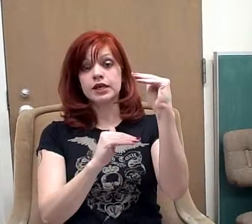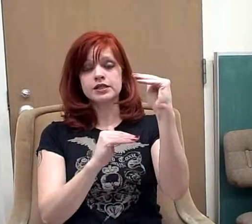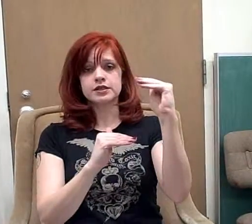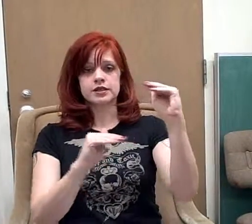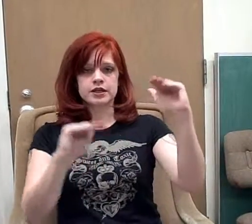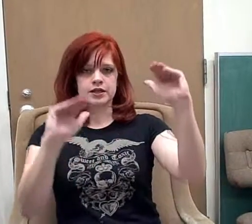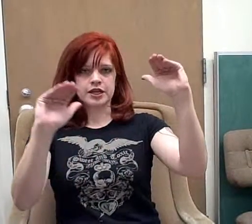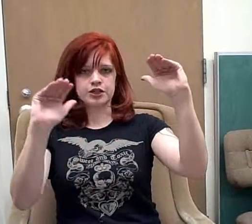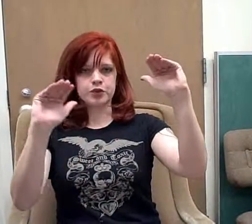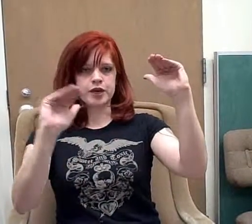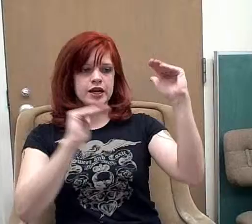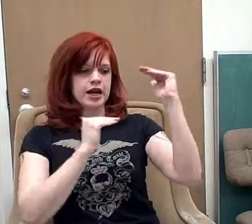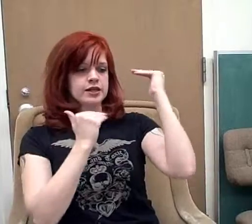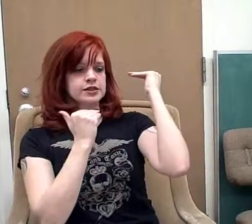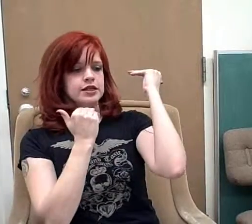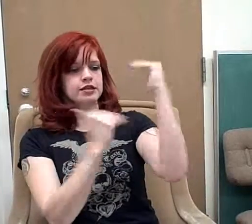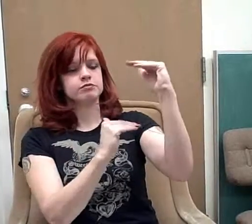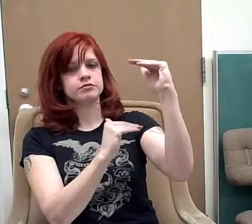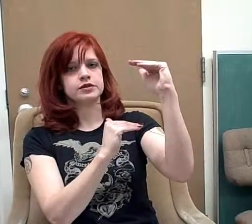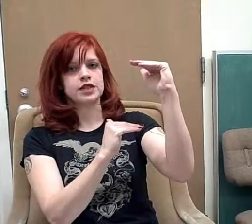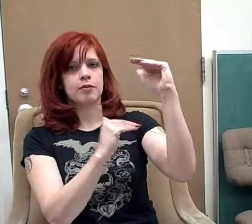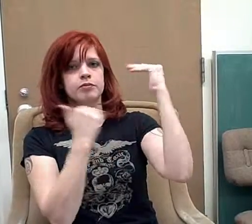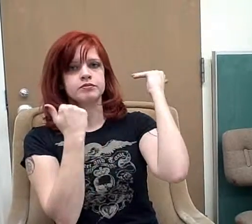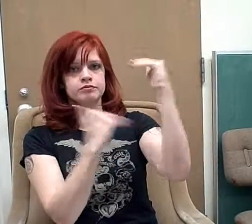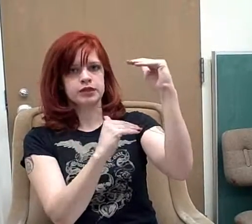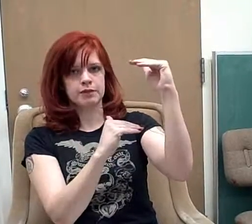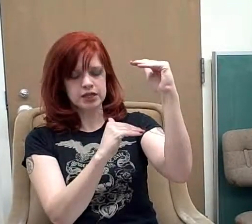Limit, take 2 bent hands and snap them, limit.